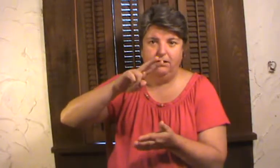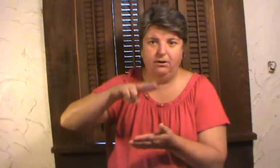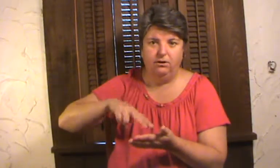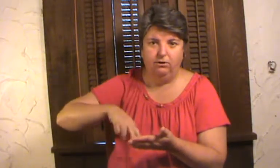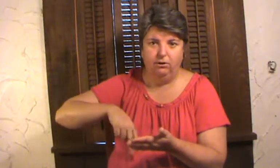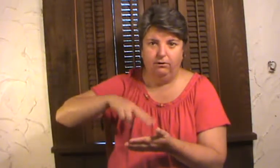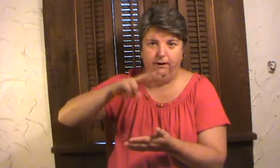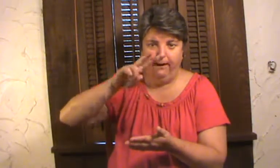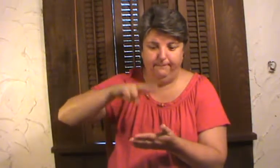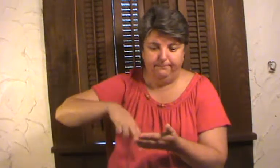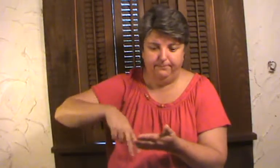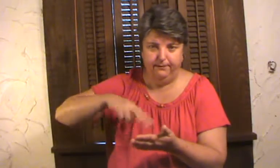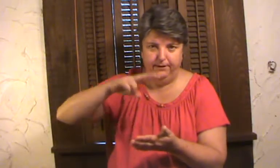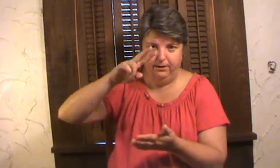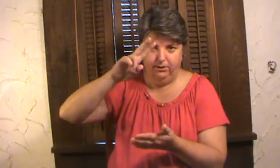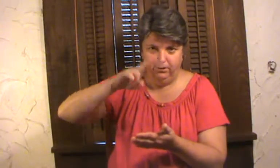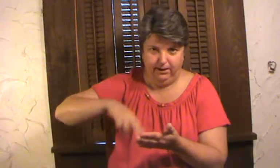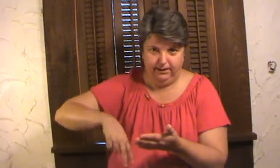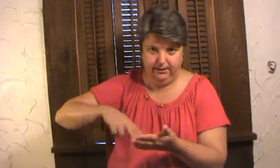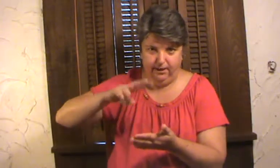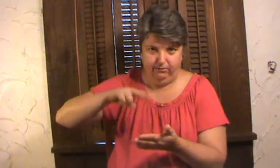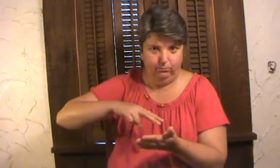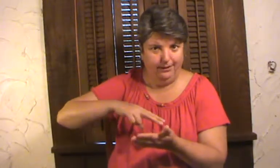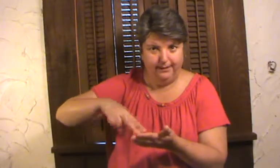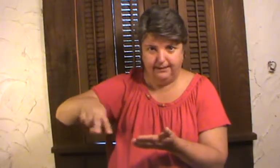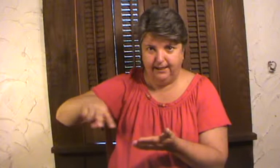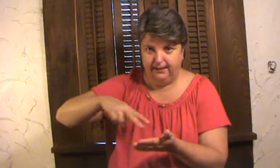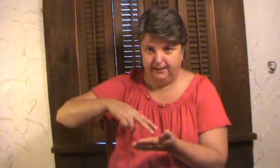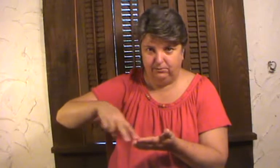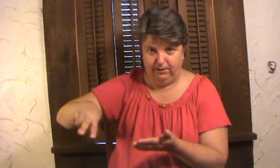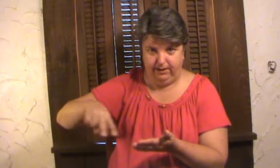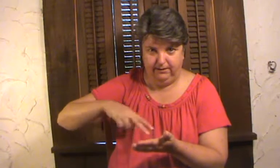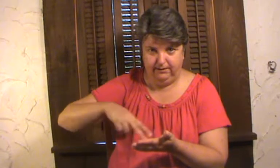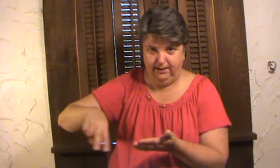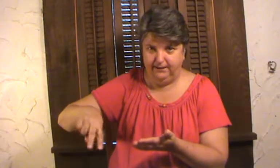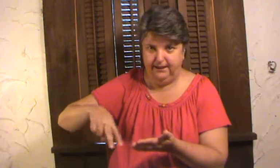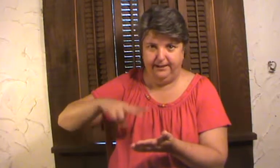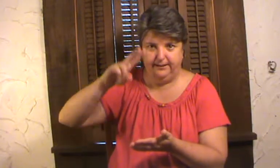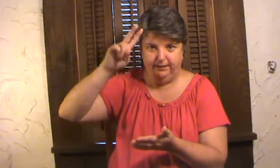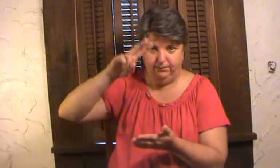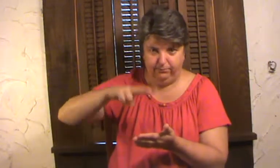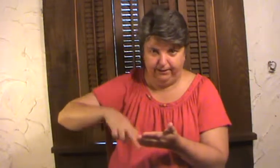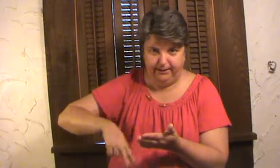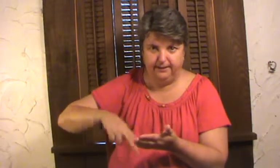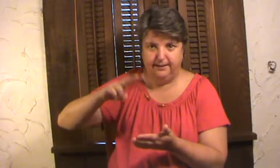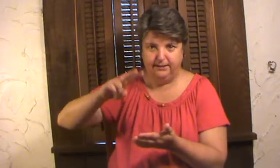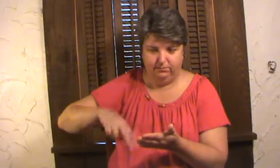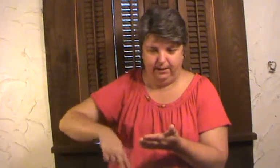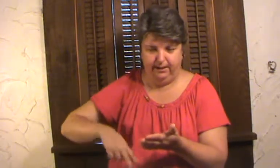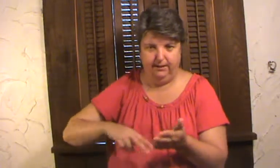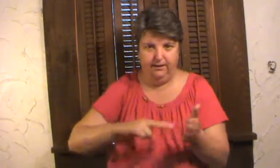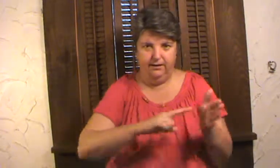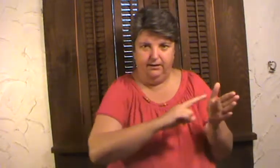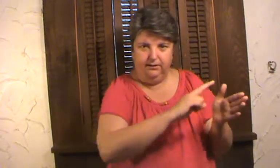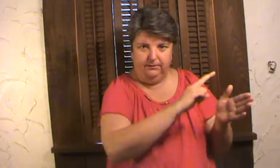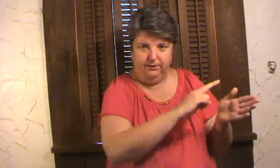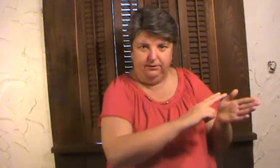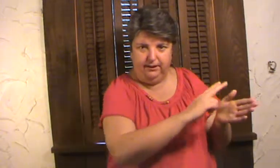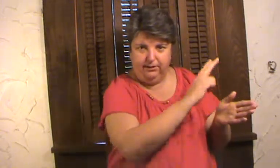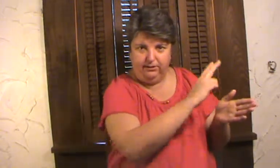you go up and down. Reading is not this way. That's dancing. Reading is this way. So let me do it here so you can